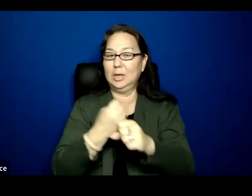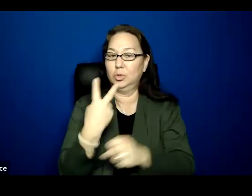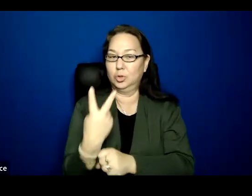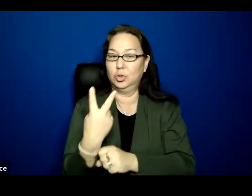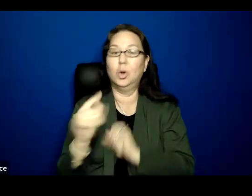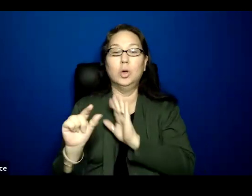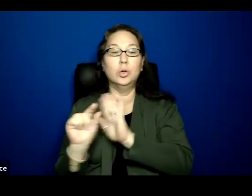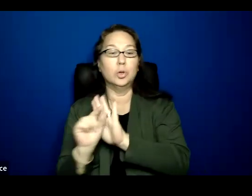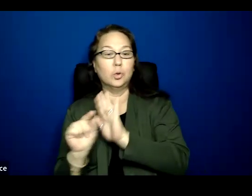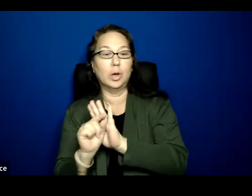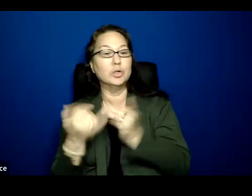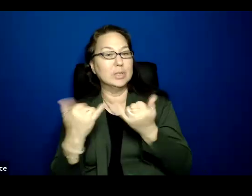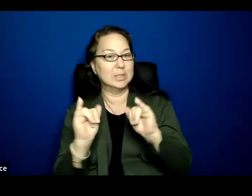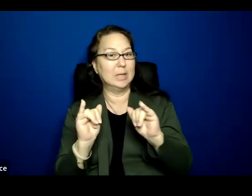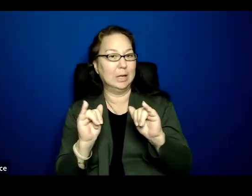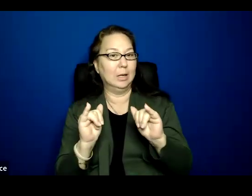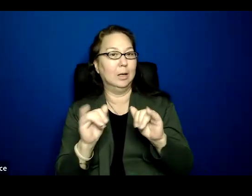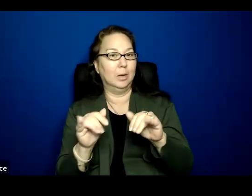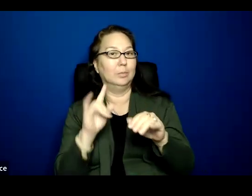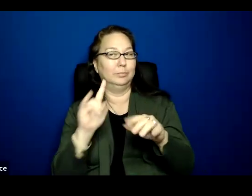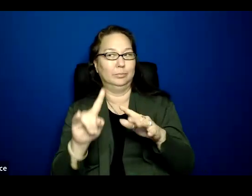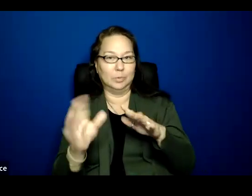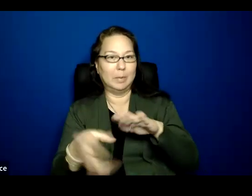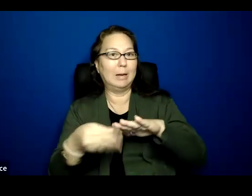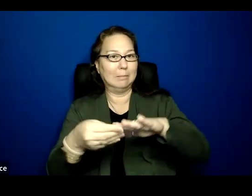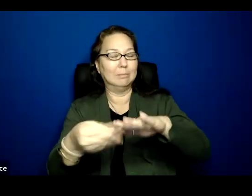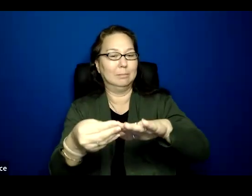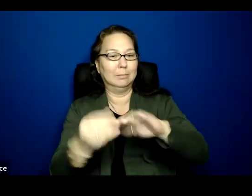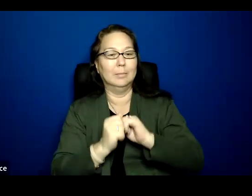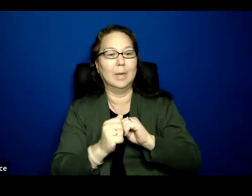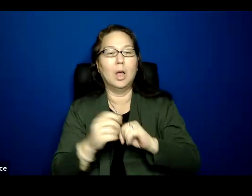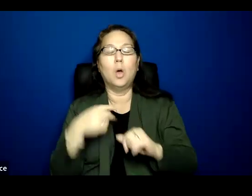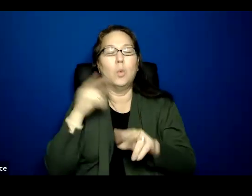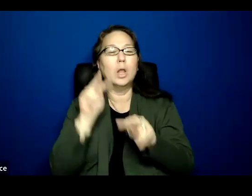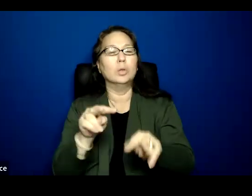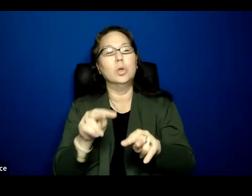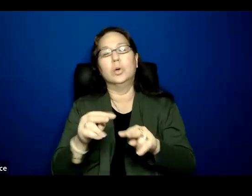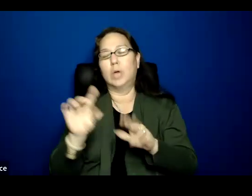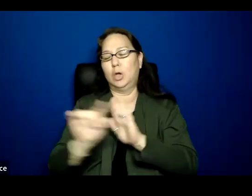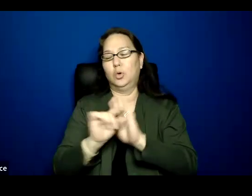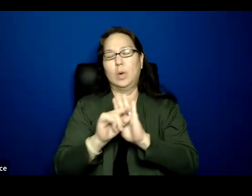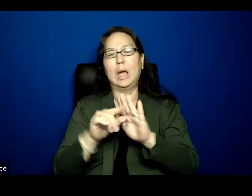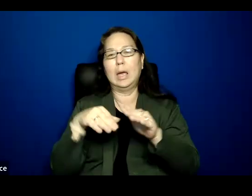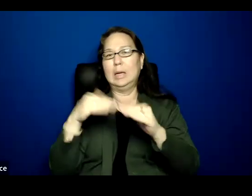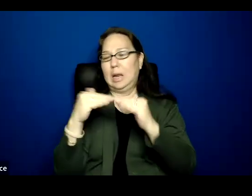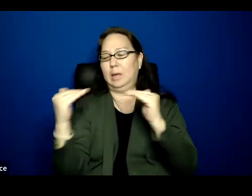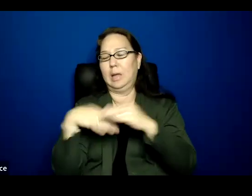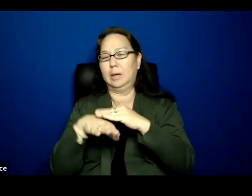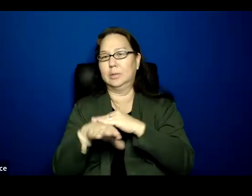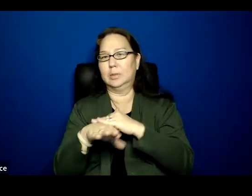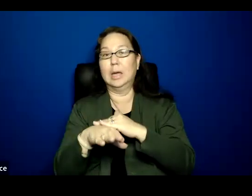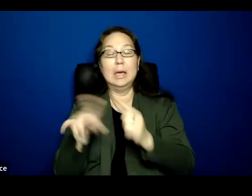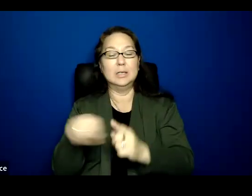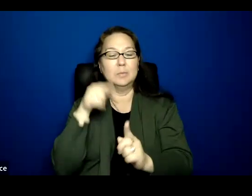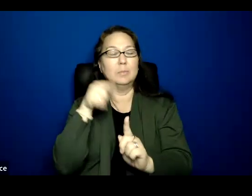while expanding on year one initiatives, we also focus on grade level access for students, particularly our multilingual